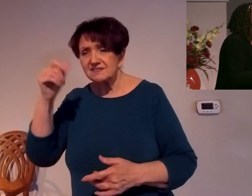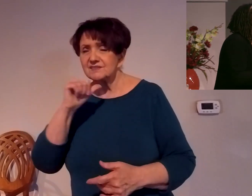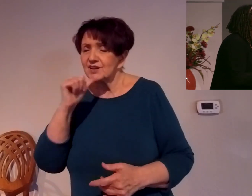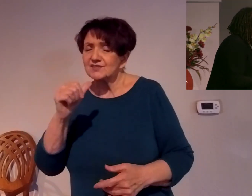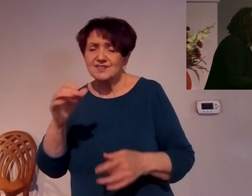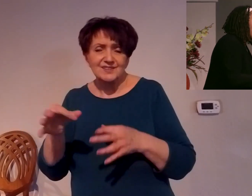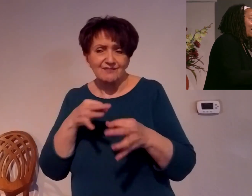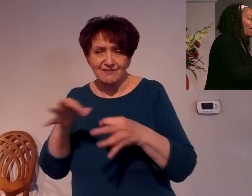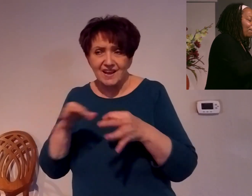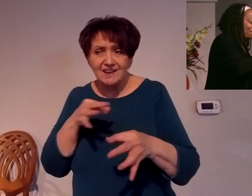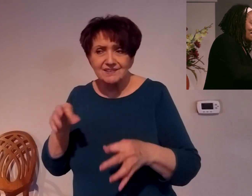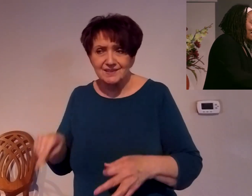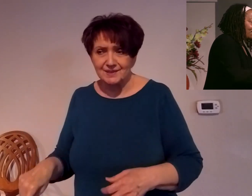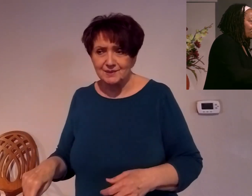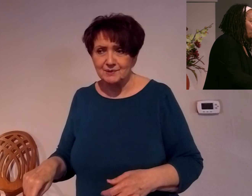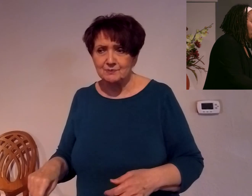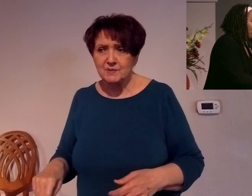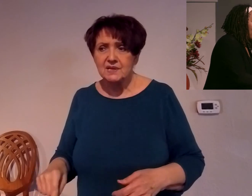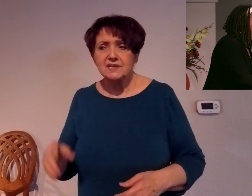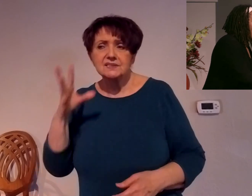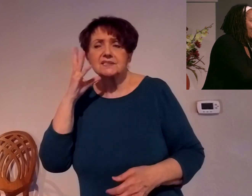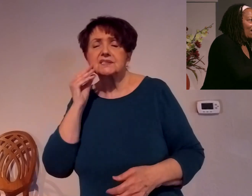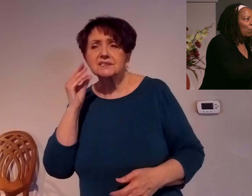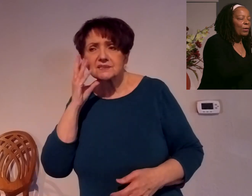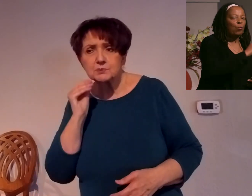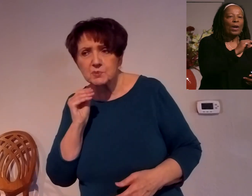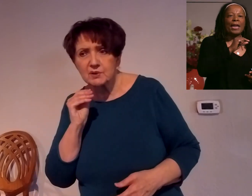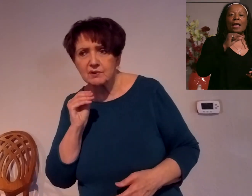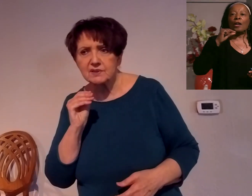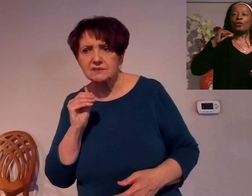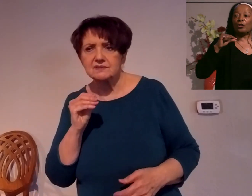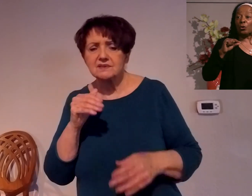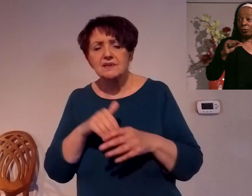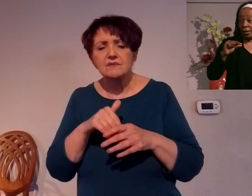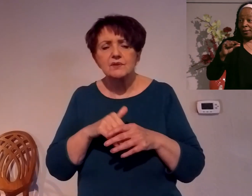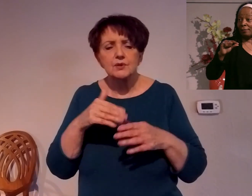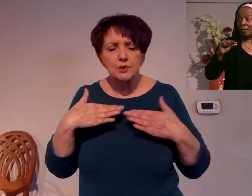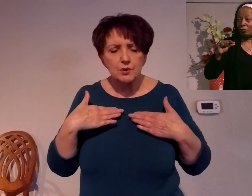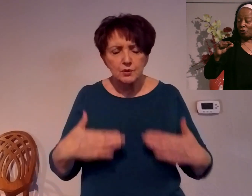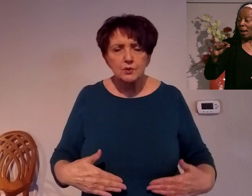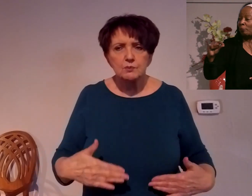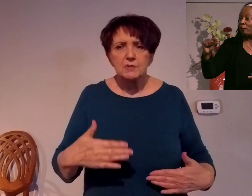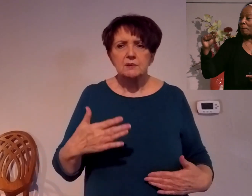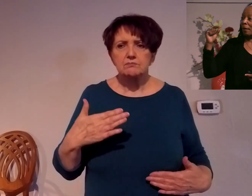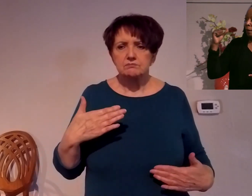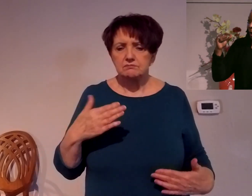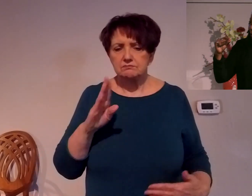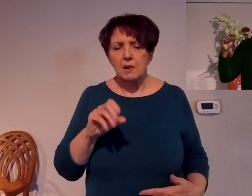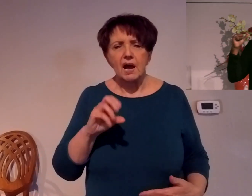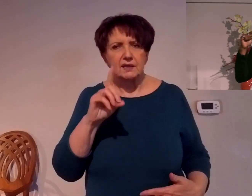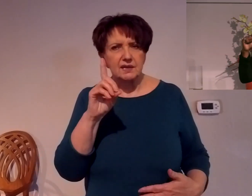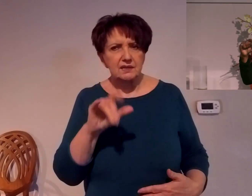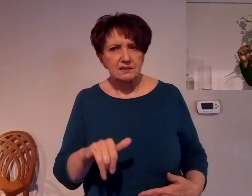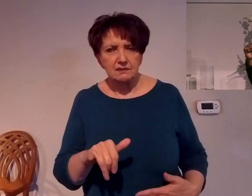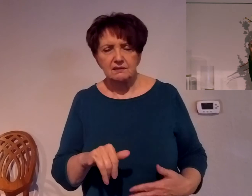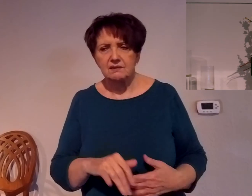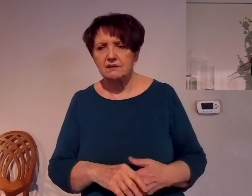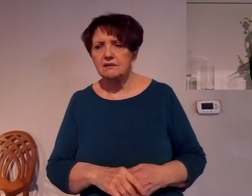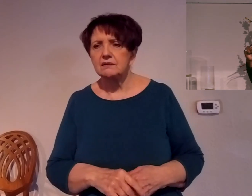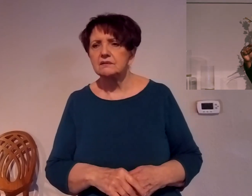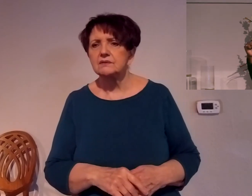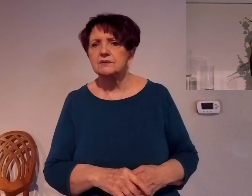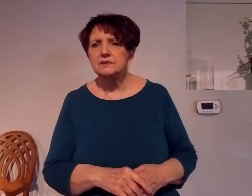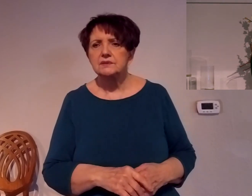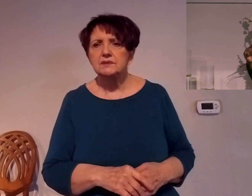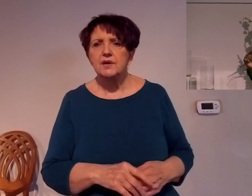experience he is having being in the human body. And when we use it, this chapter is about how to use